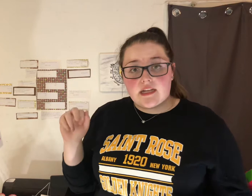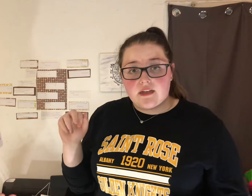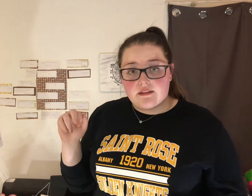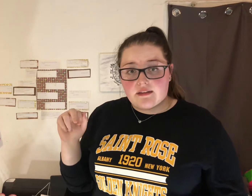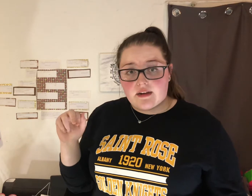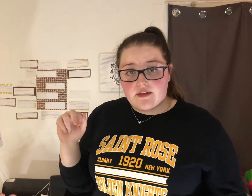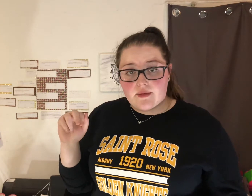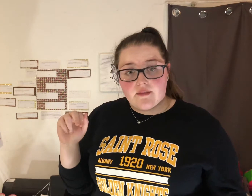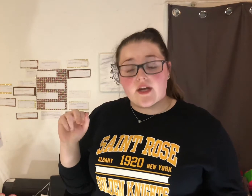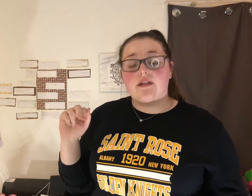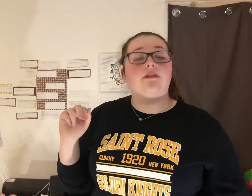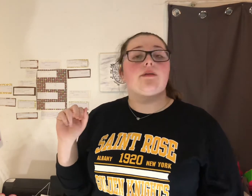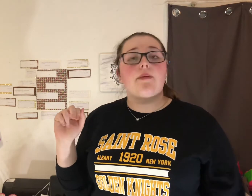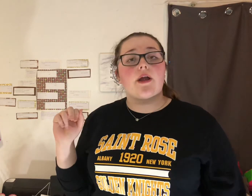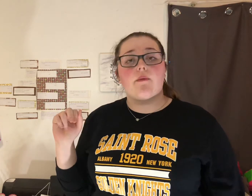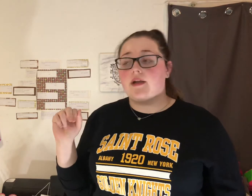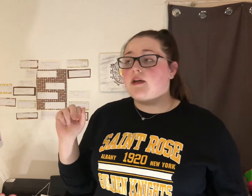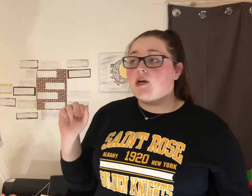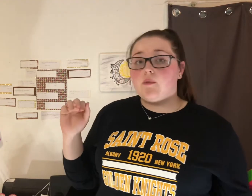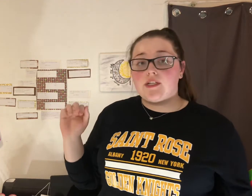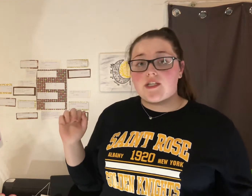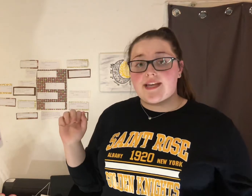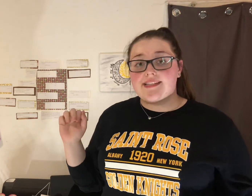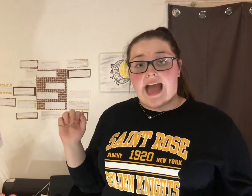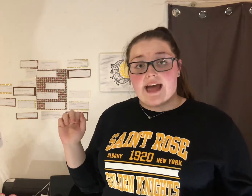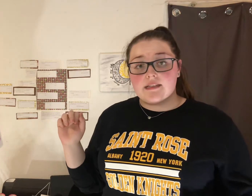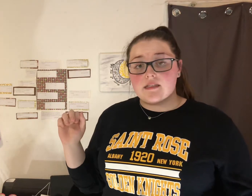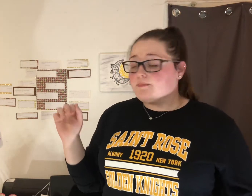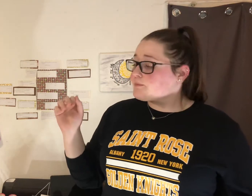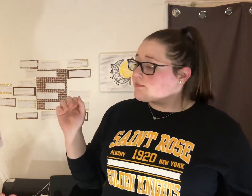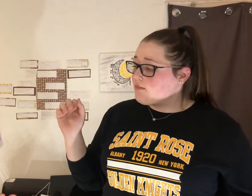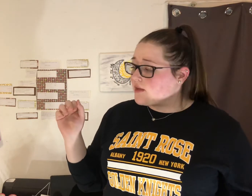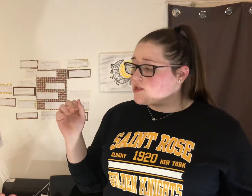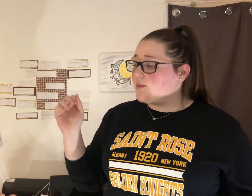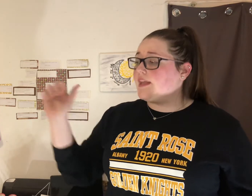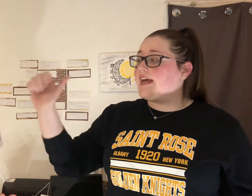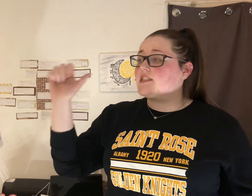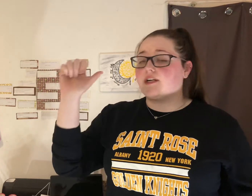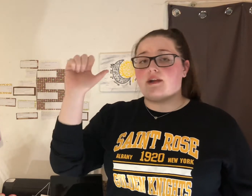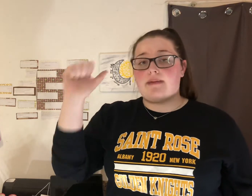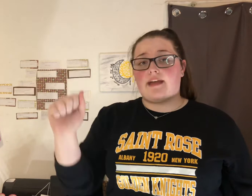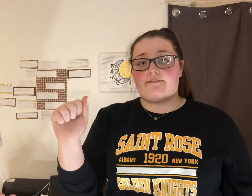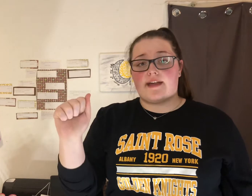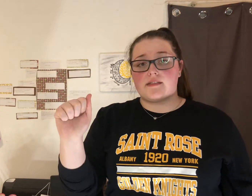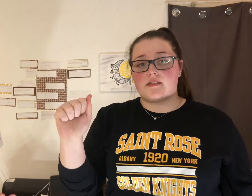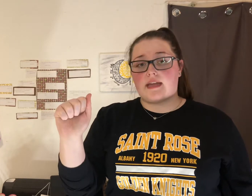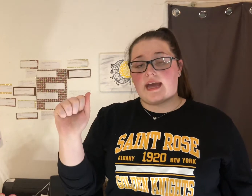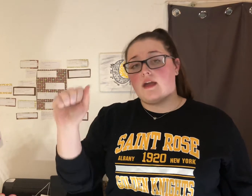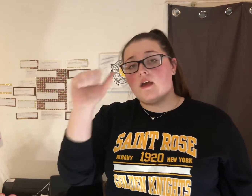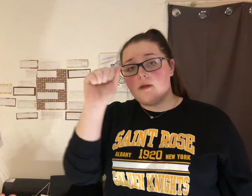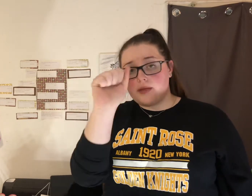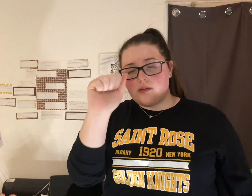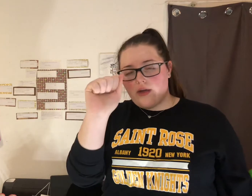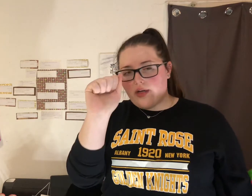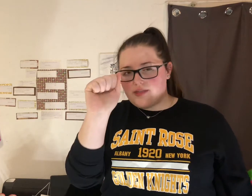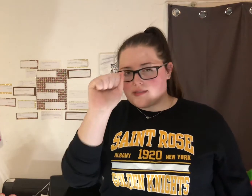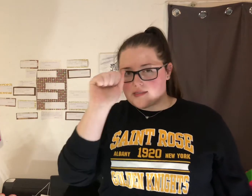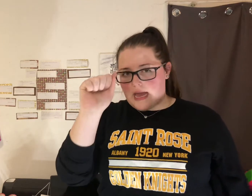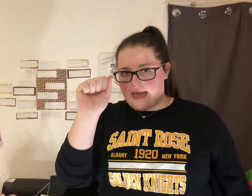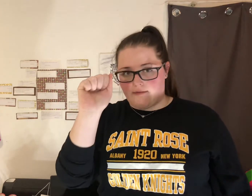another letter that we've already learned in part 1, which is S. So with S, you're going to make a fist, okay? But you know how this is A, right?